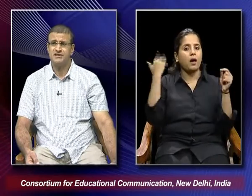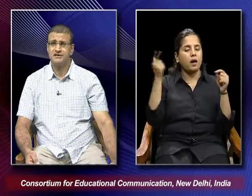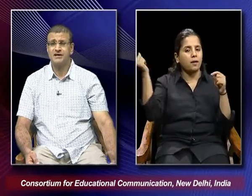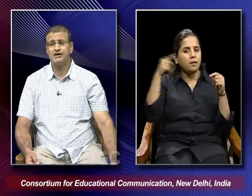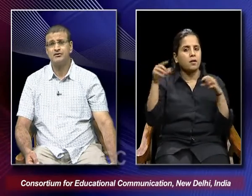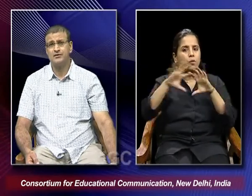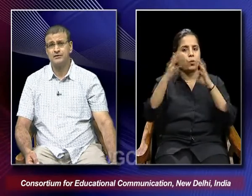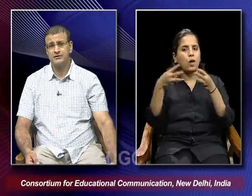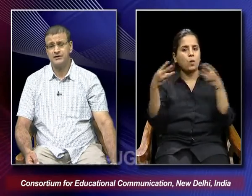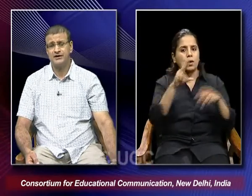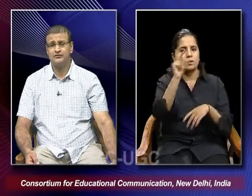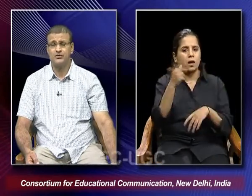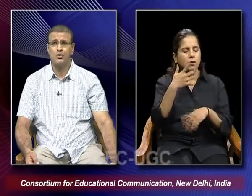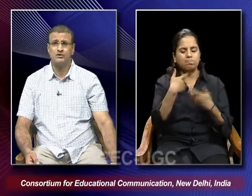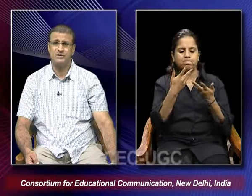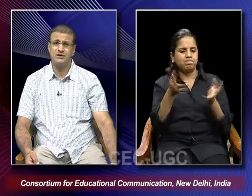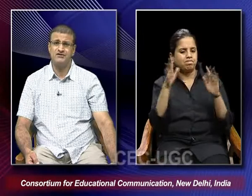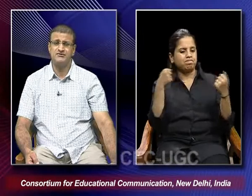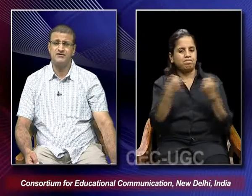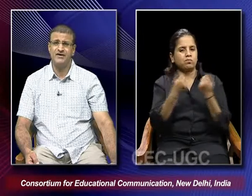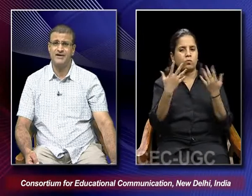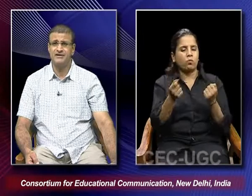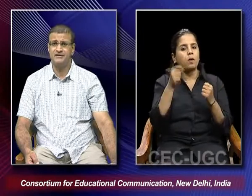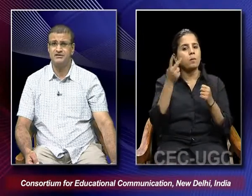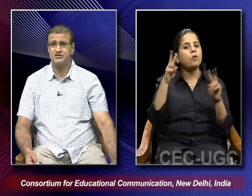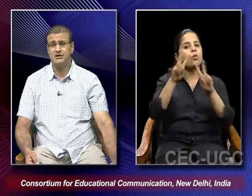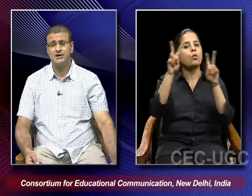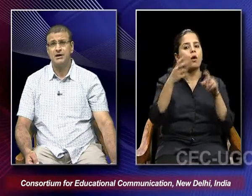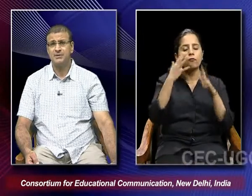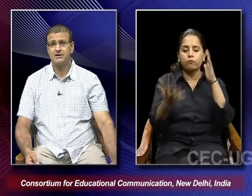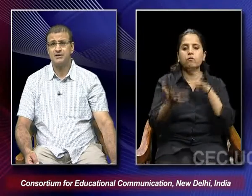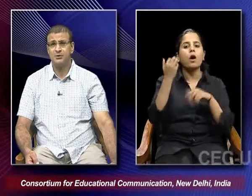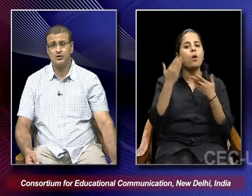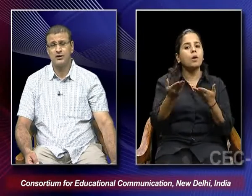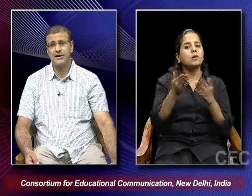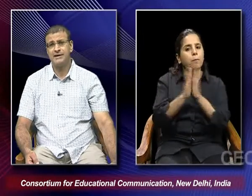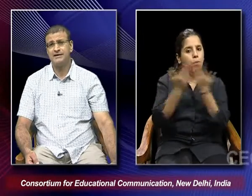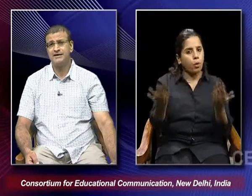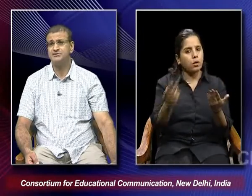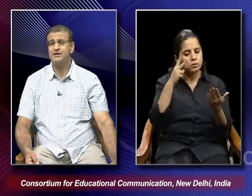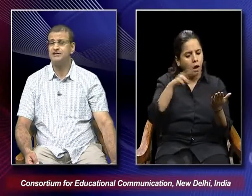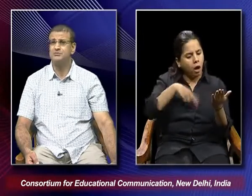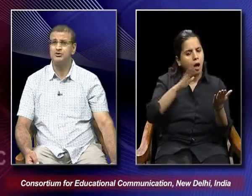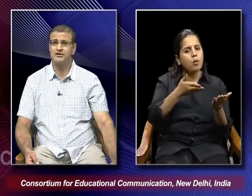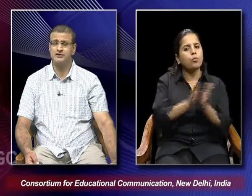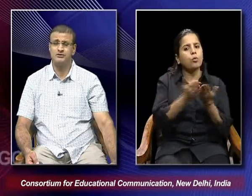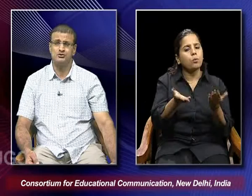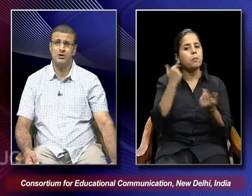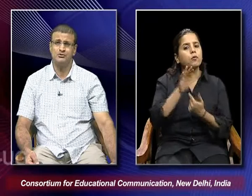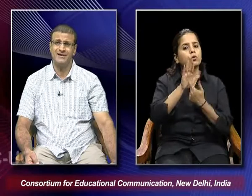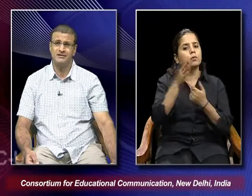is the kind of quote which we find in this particular book, and it has been attributed